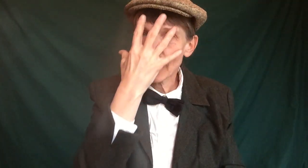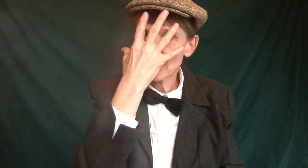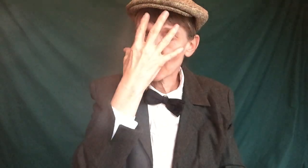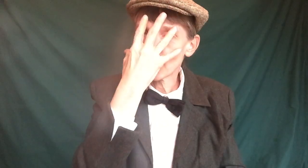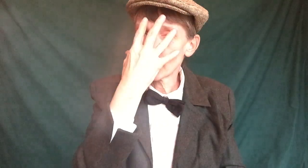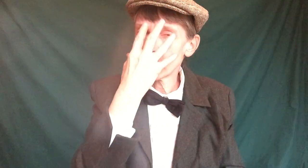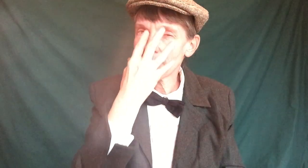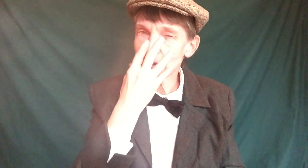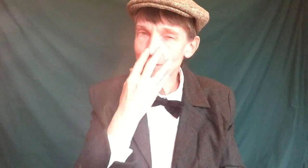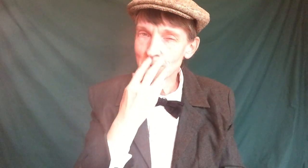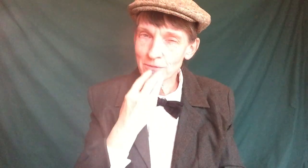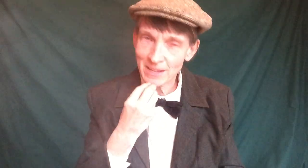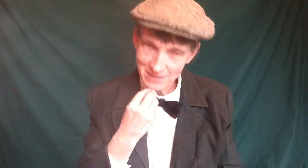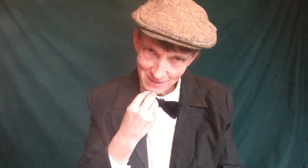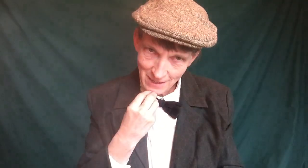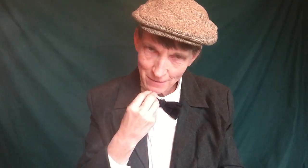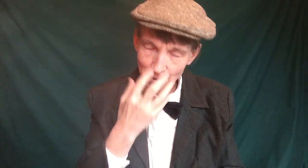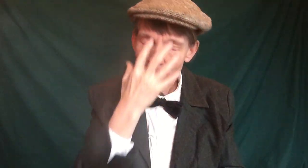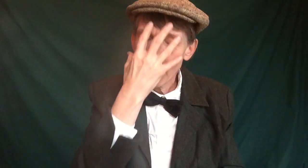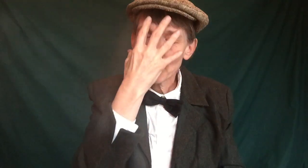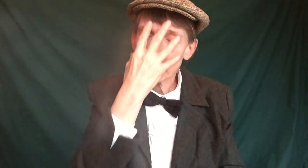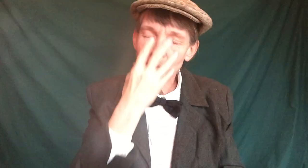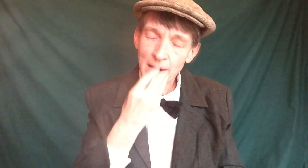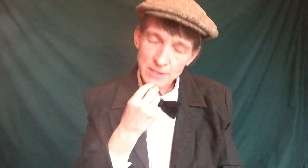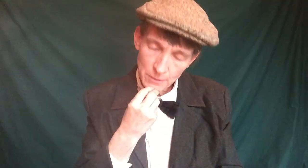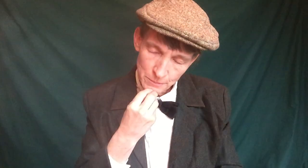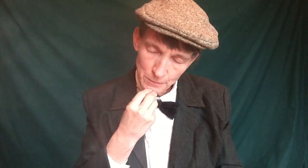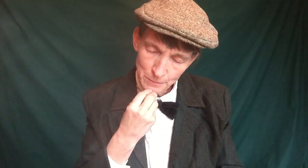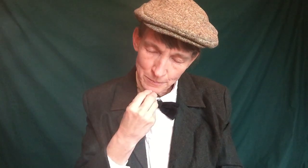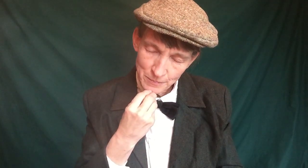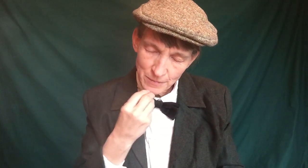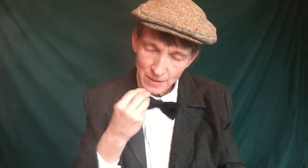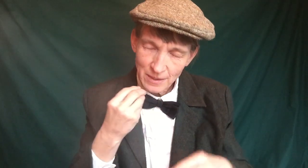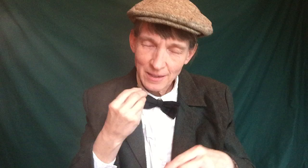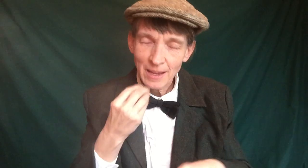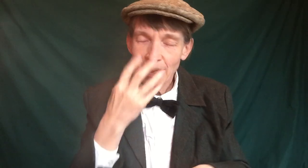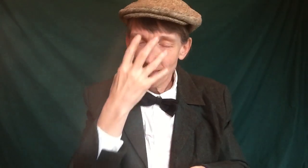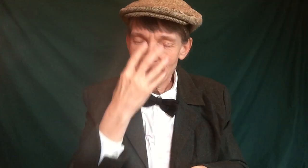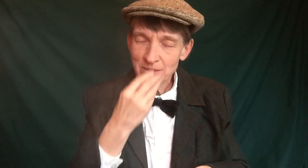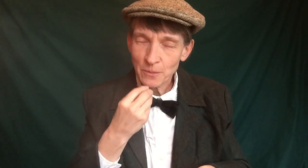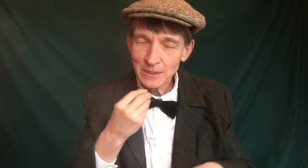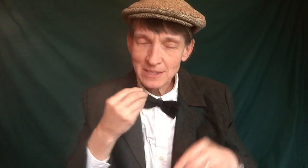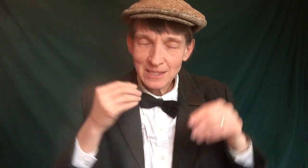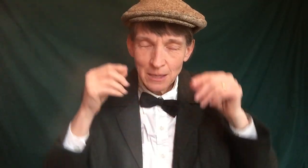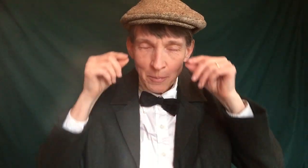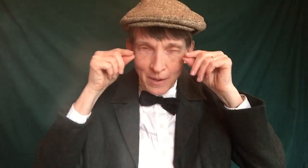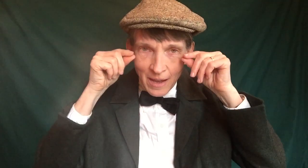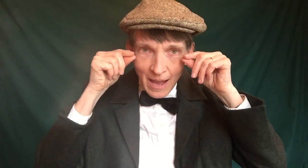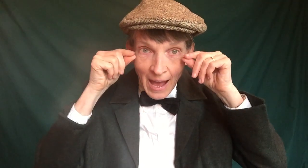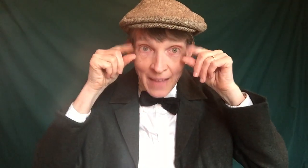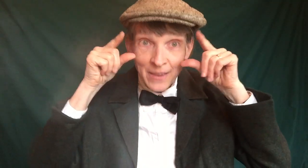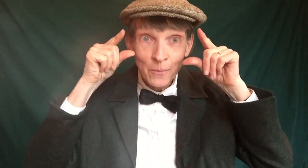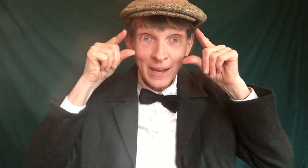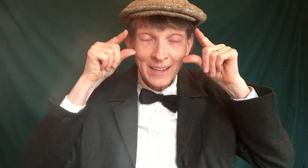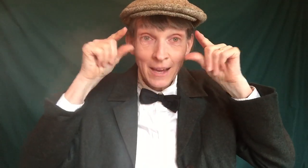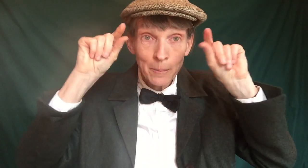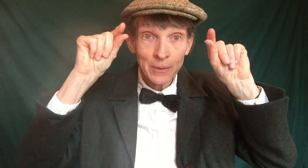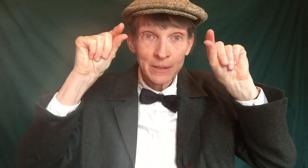That's your whole hand over your face, kind of pulling your eyes down. That's going to sleep. And then waking up,